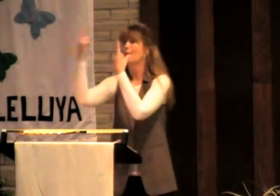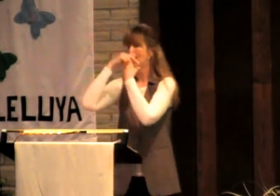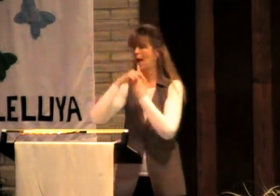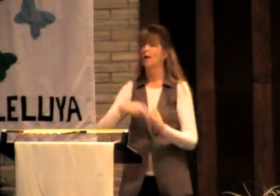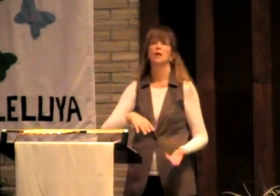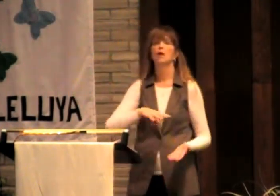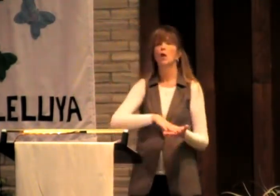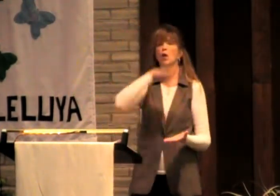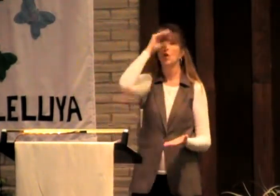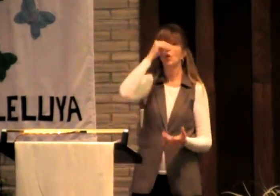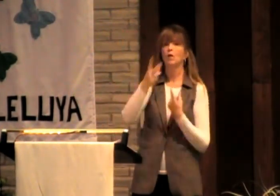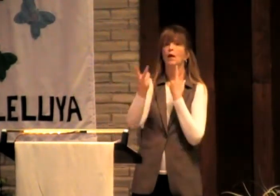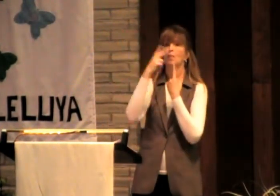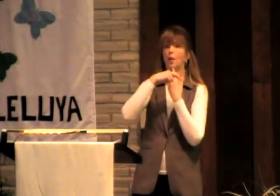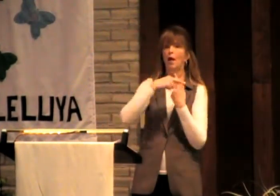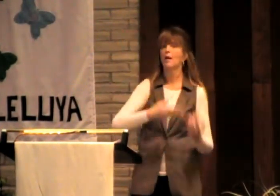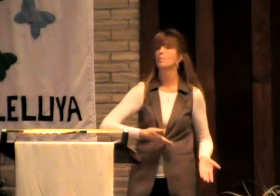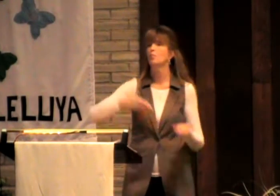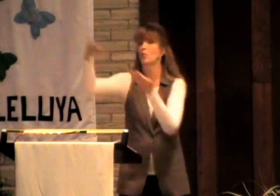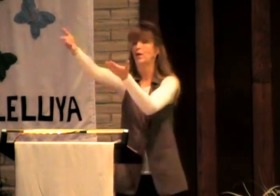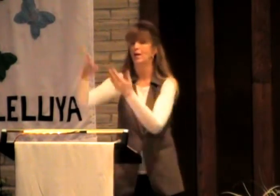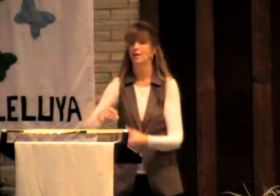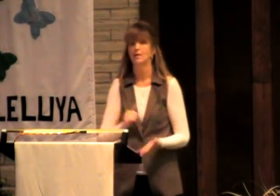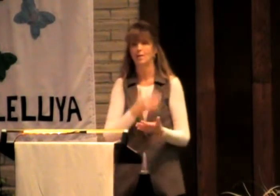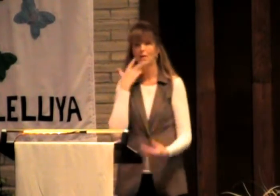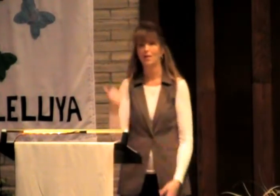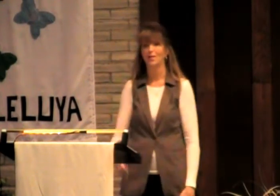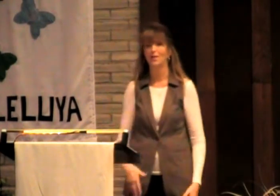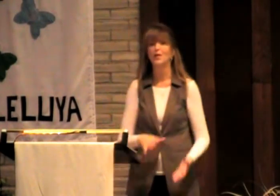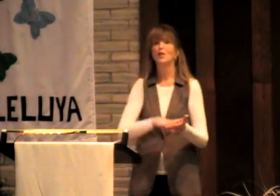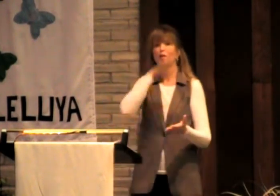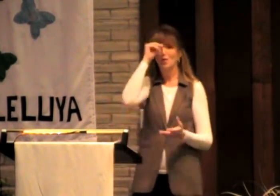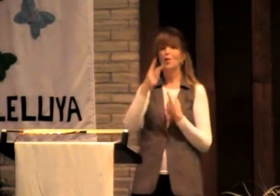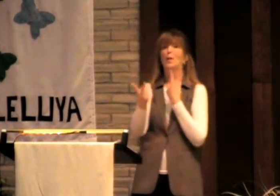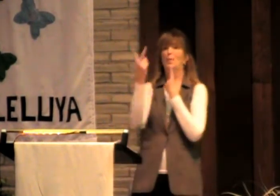world. What you learned is constantly apply that to your life.